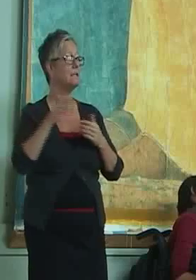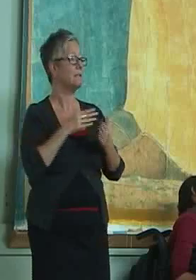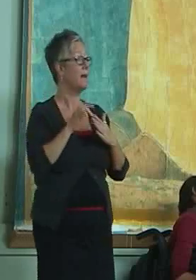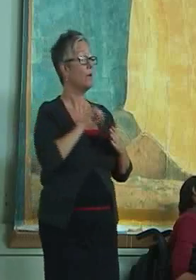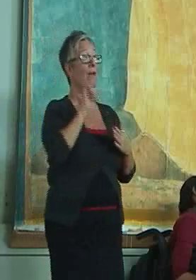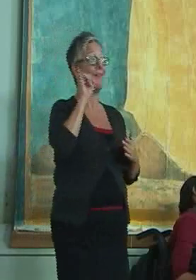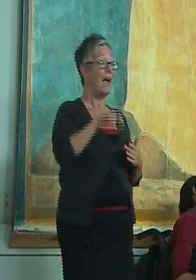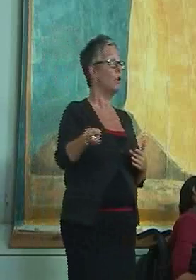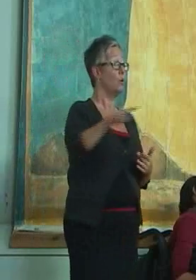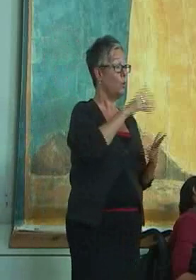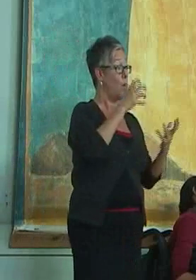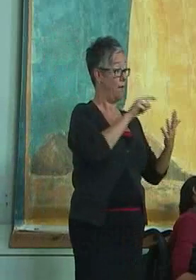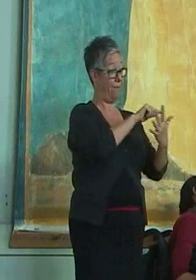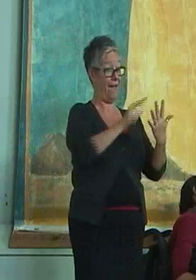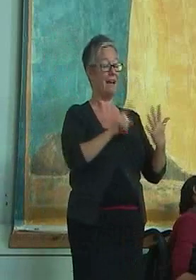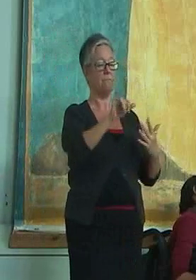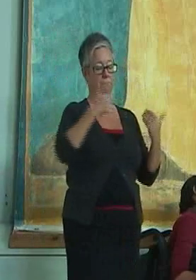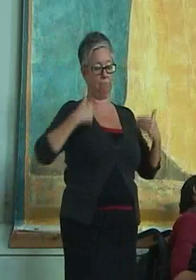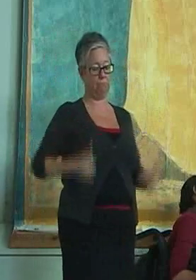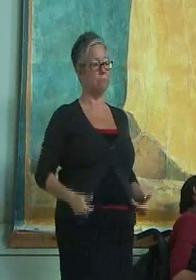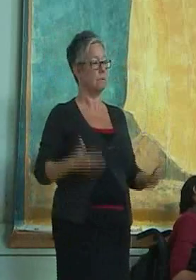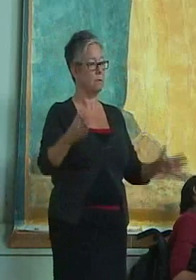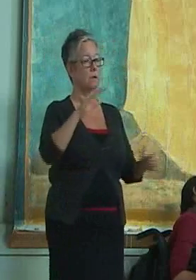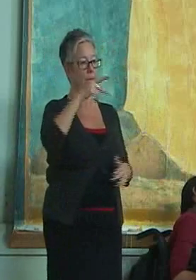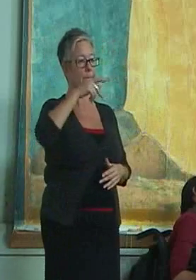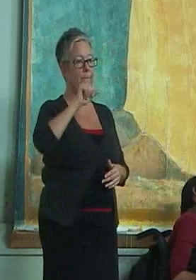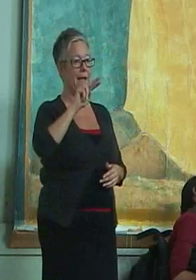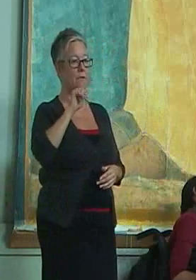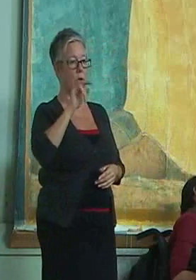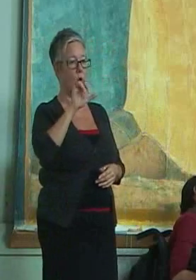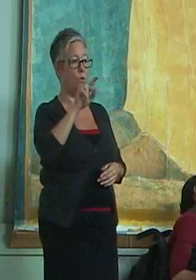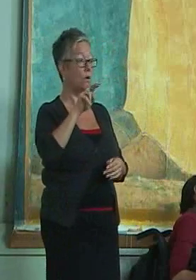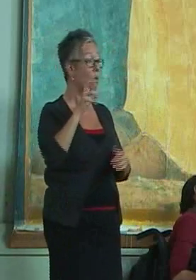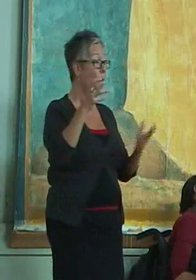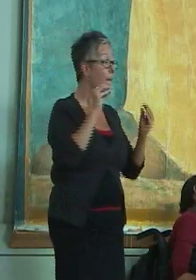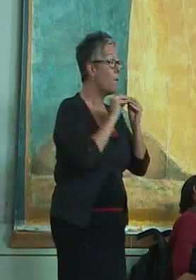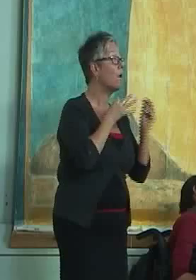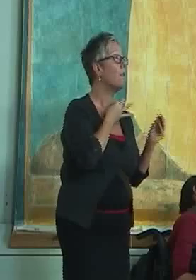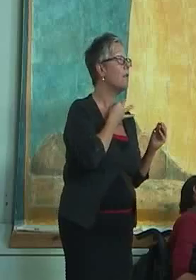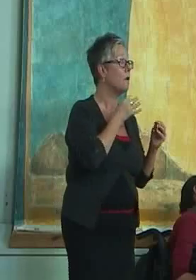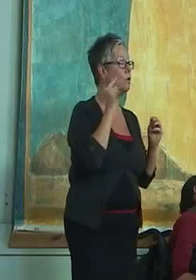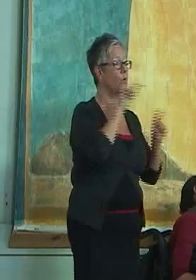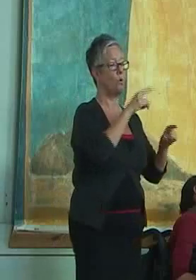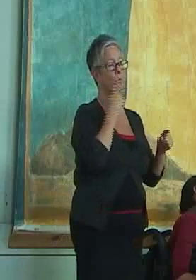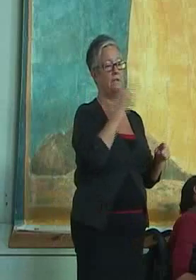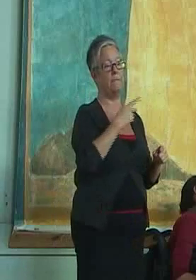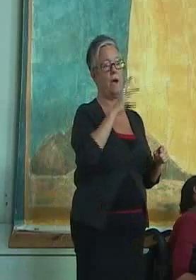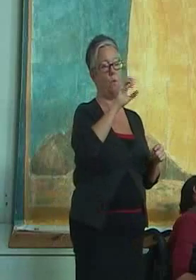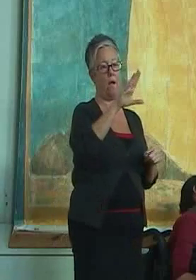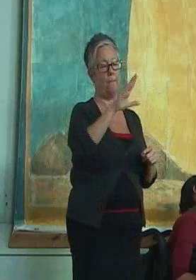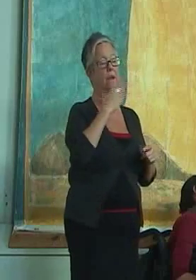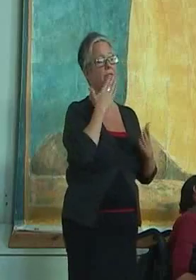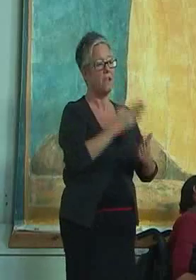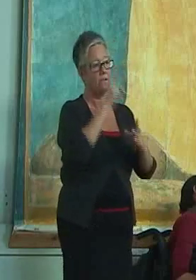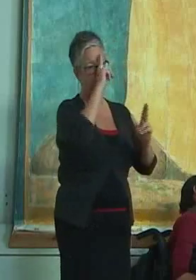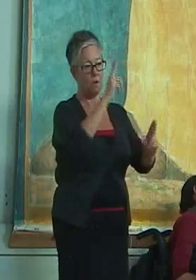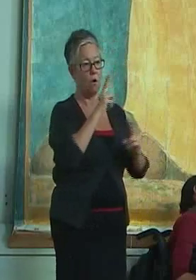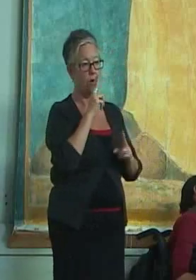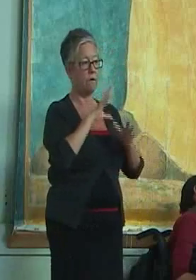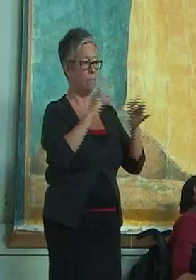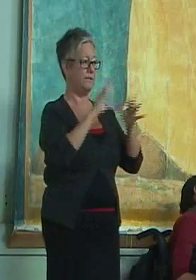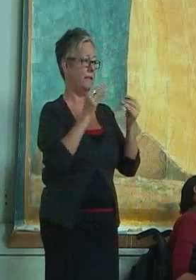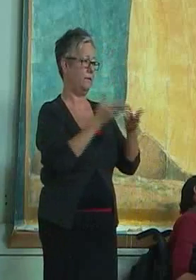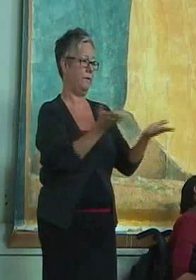with Joe Pantalone as mayor. Want to learn more about me, check my website, mayorjoe.ca, and thank you for the privilege of being with you this